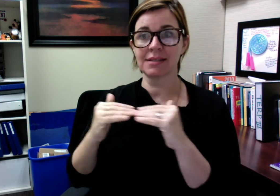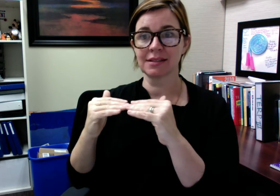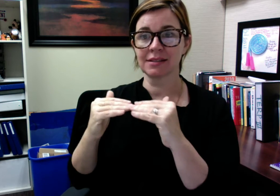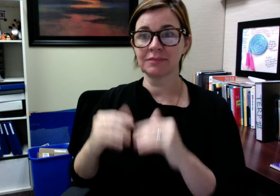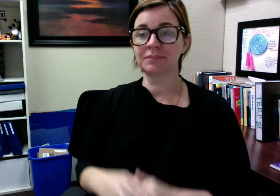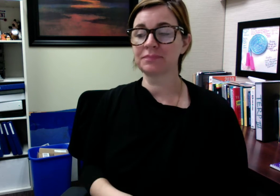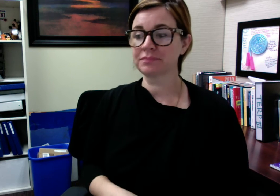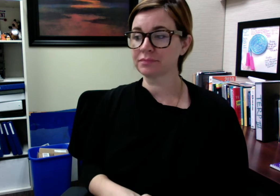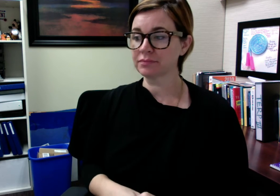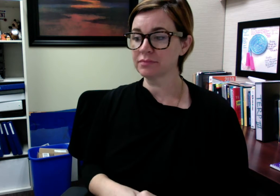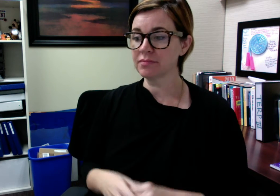Through a similar